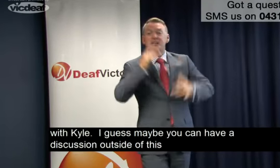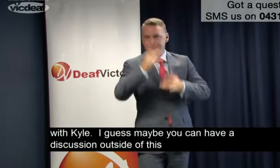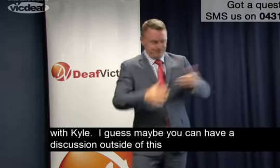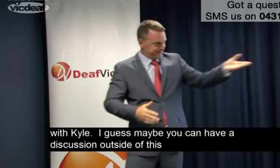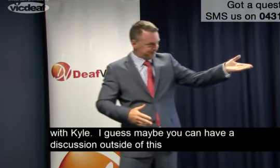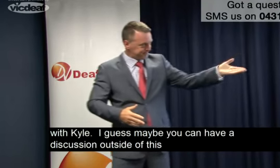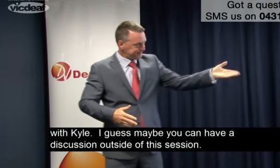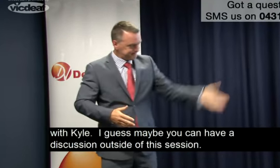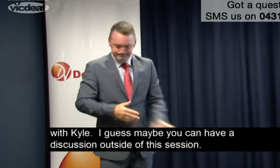question online.